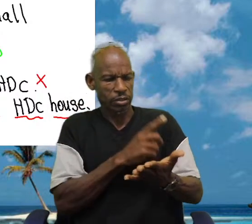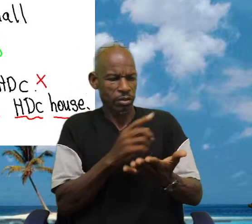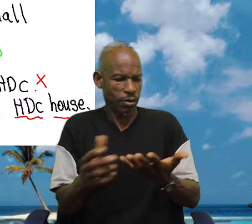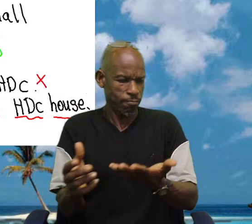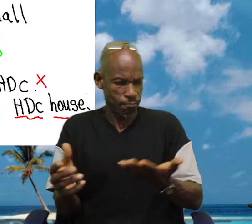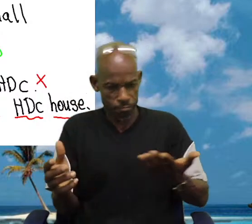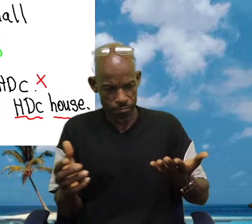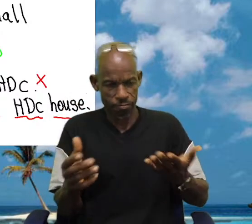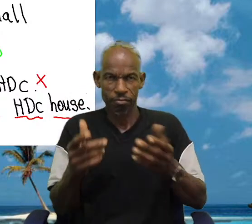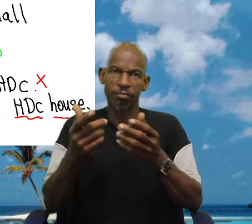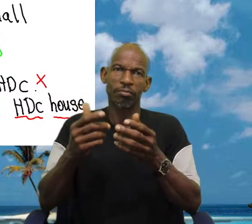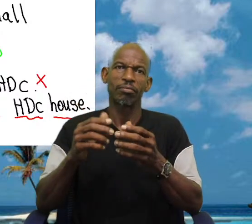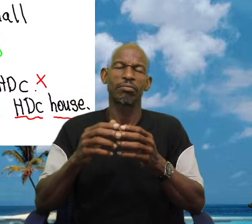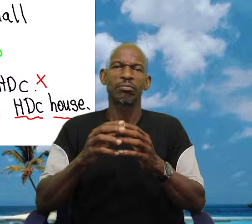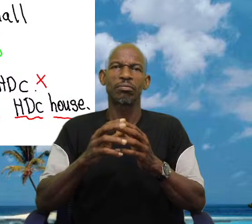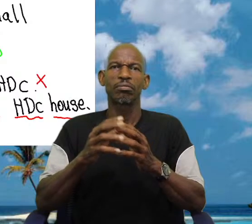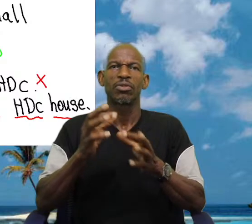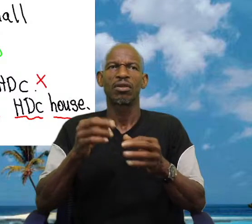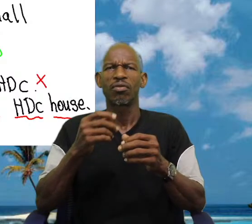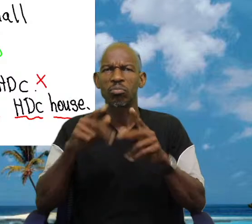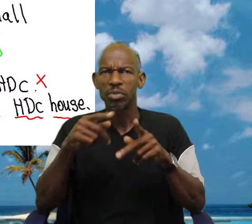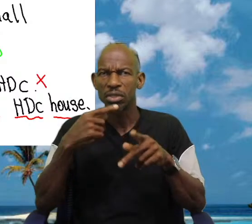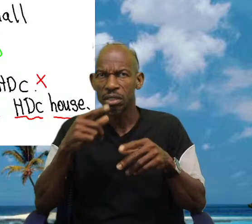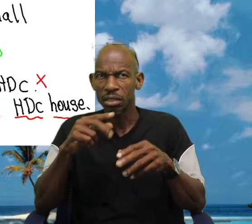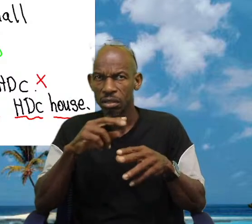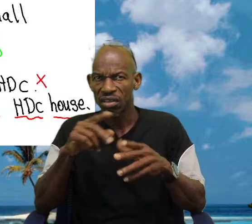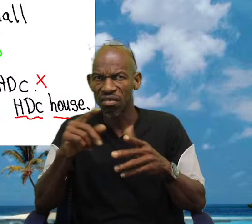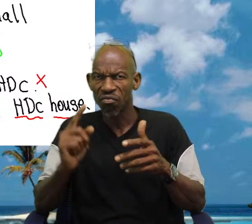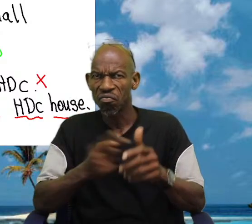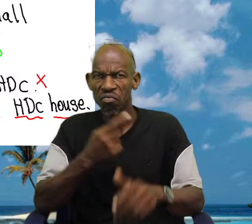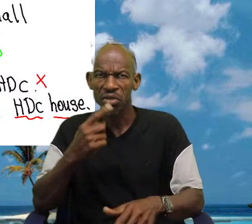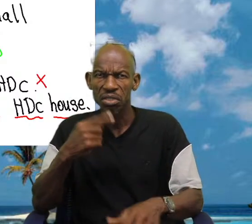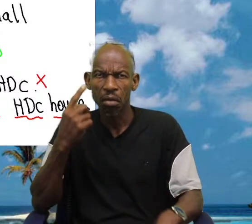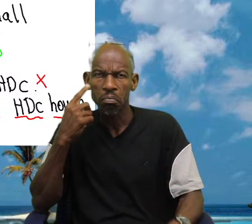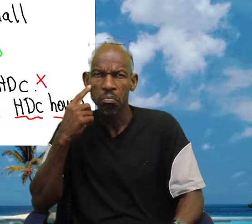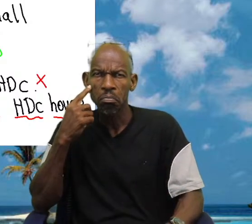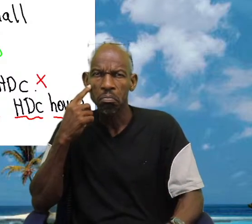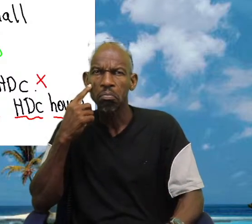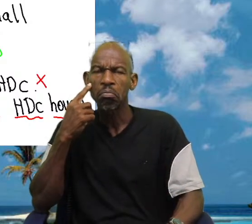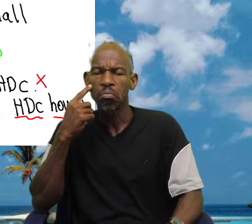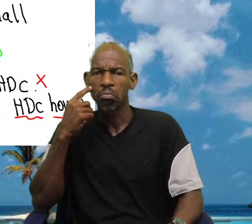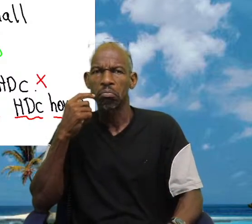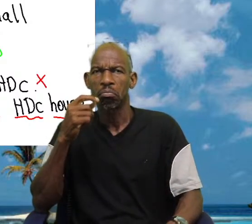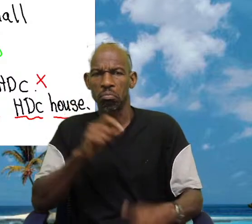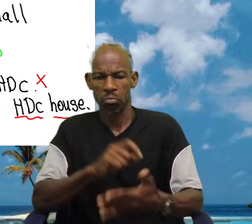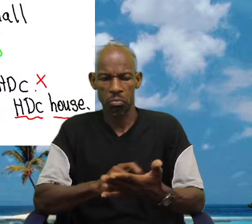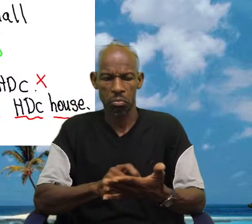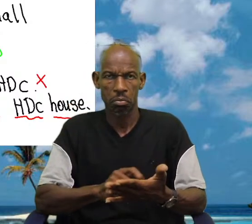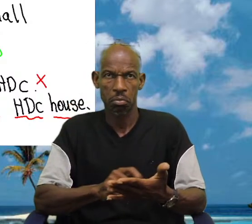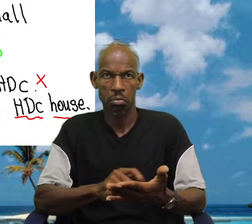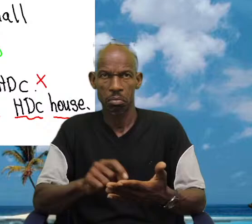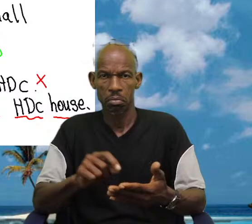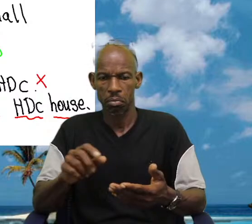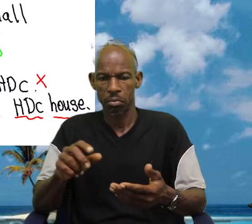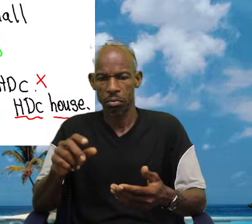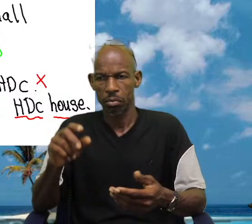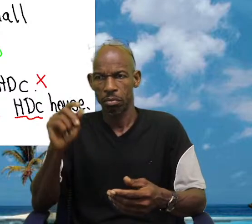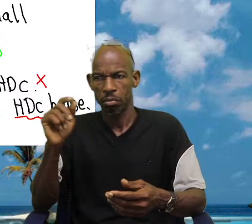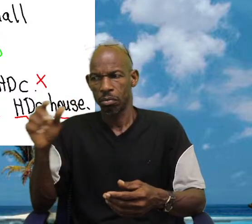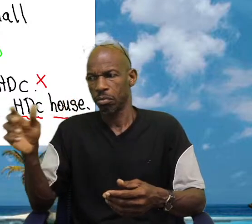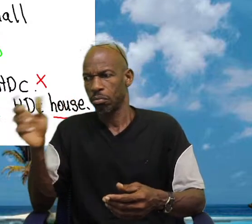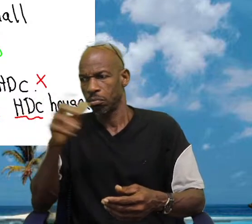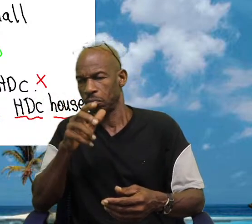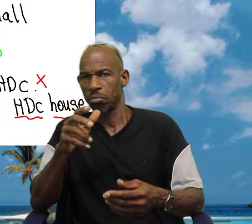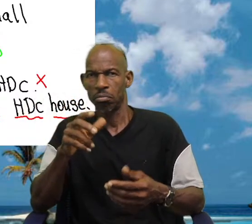word that if somebody say and you never heard it before, take it and go